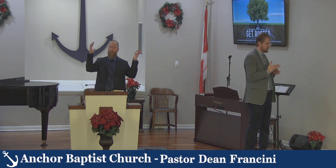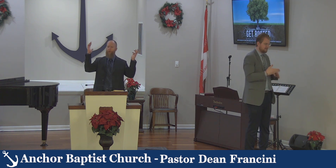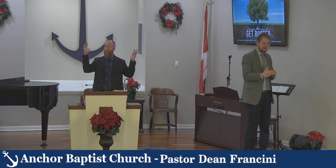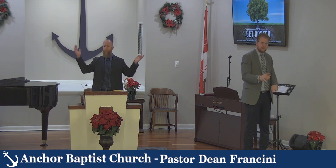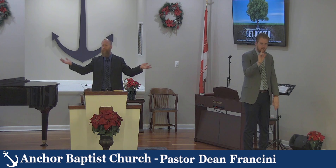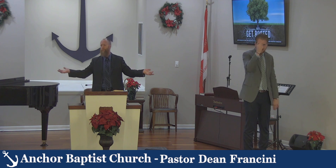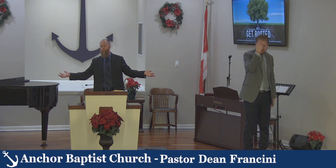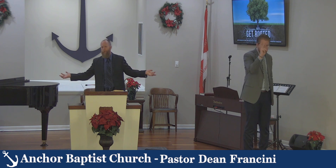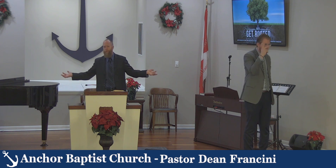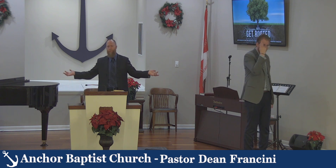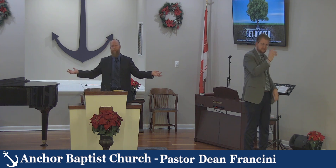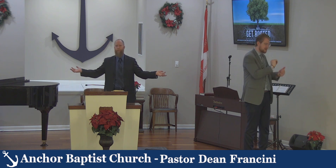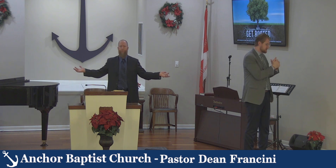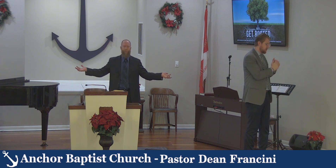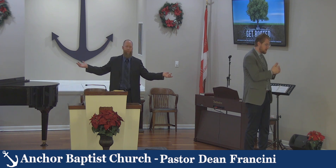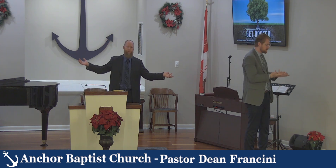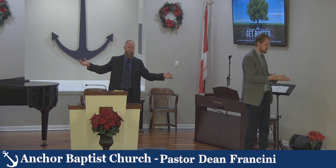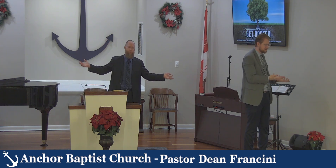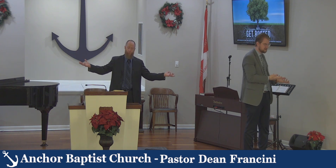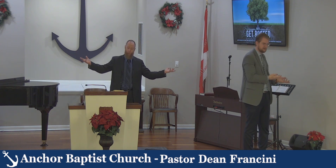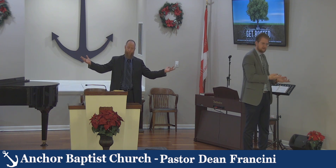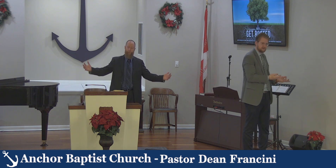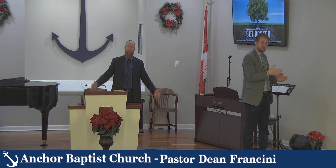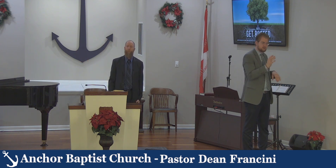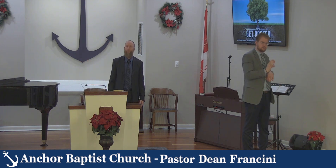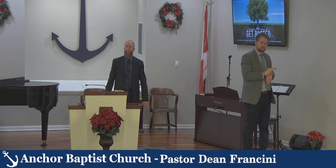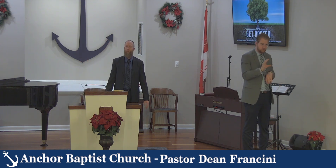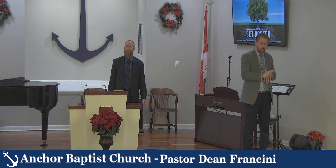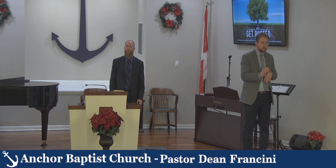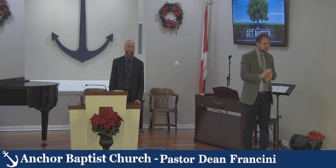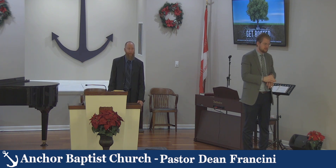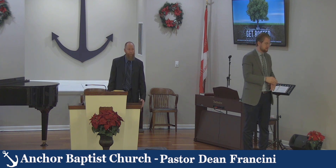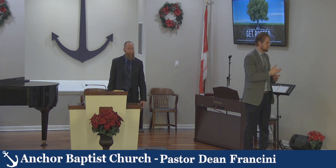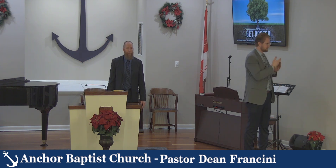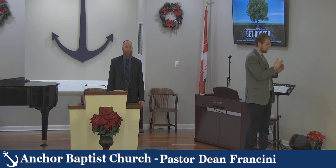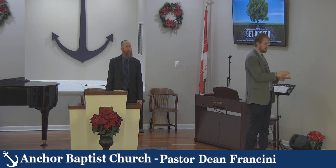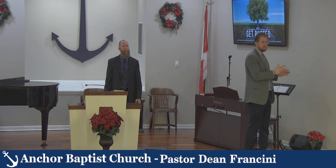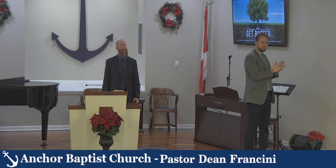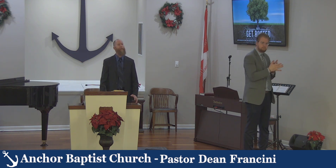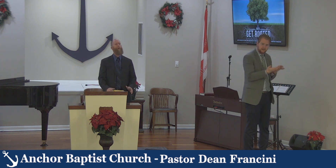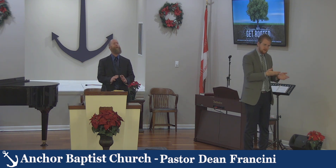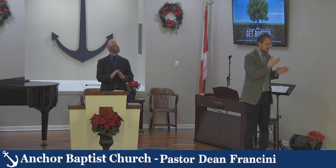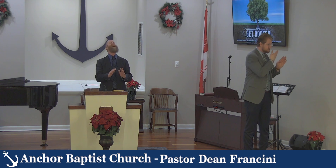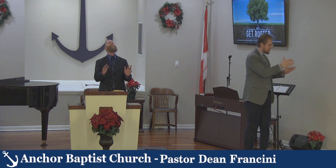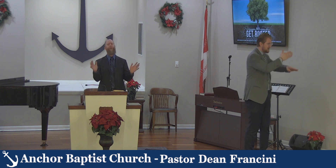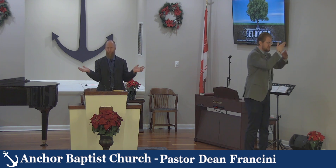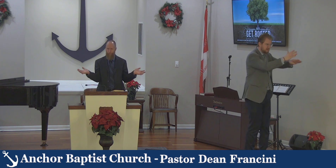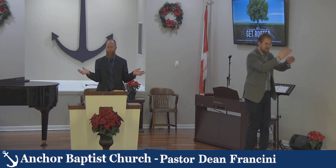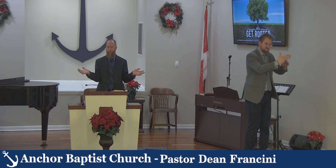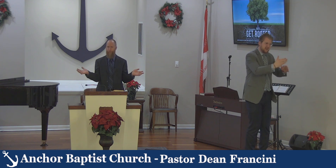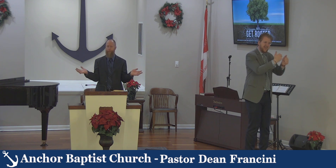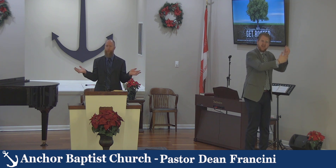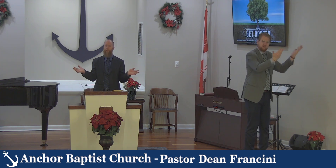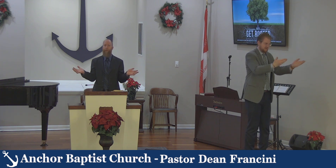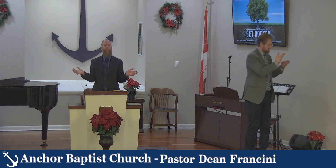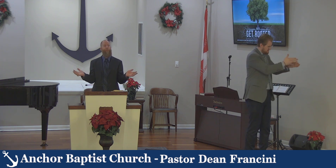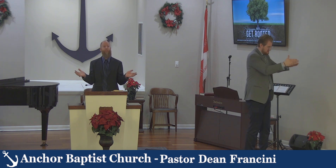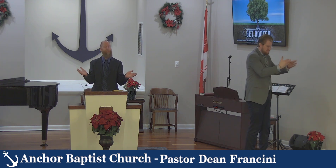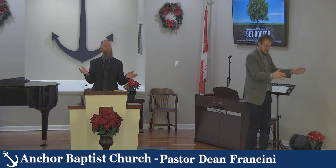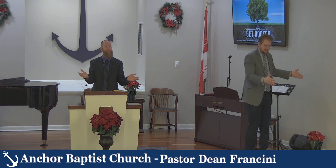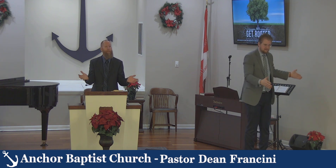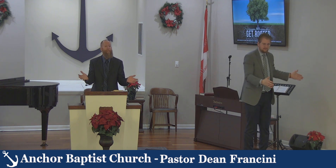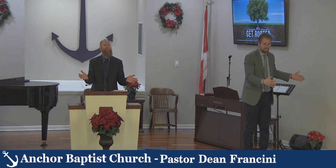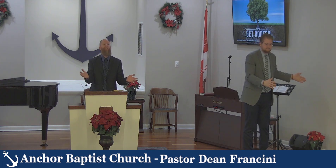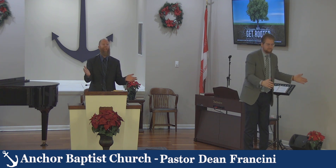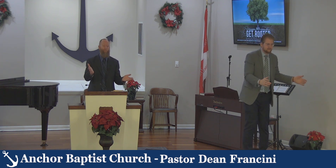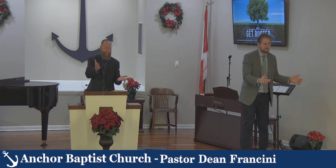Government, politics, sports, church, Bible. I mean, we're divided over everything, right? And Jesus